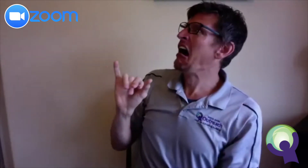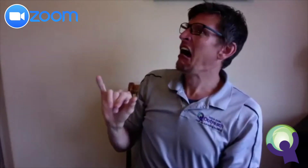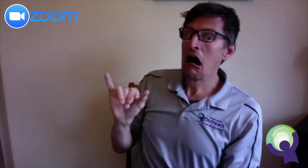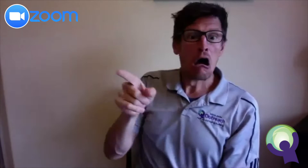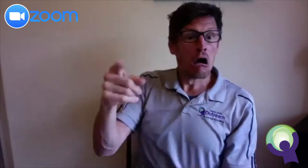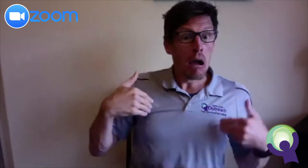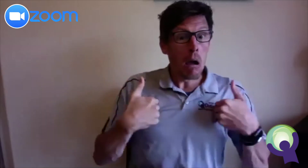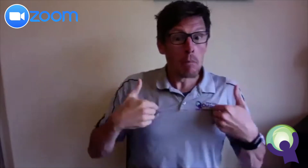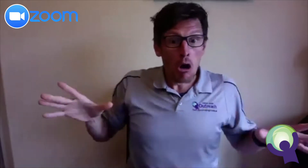too?